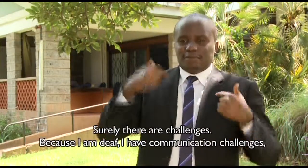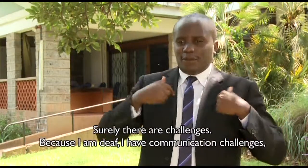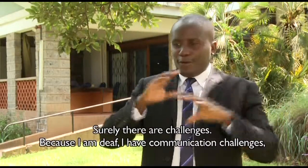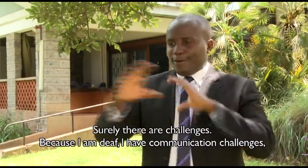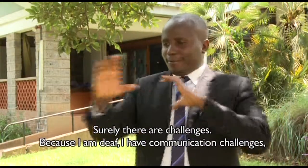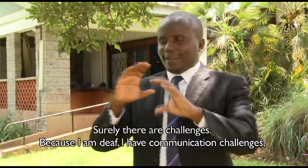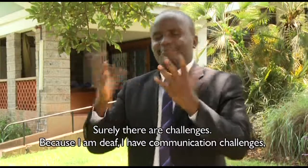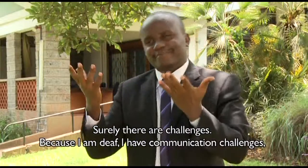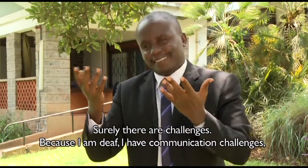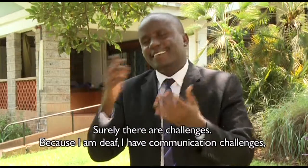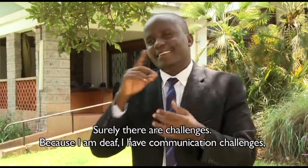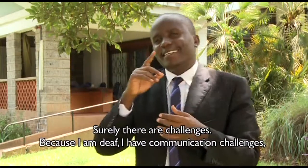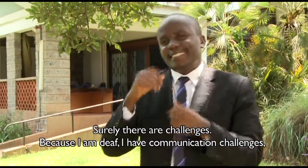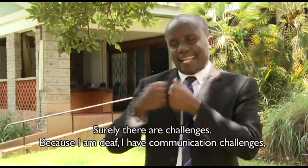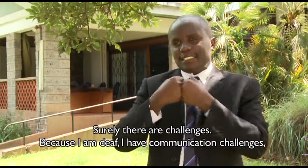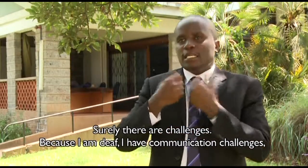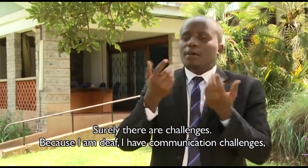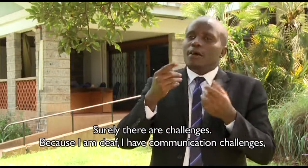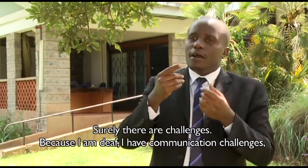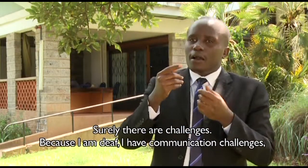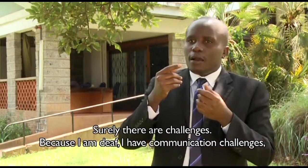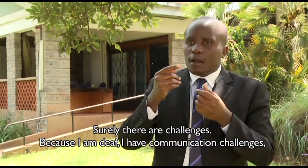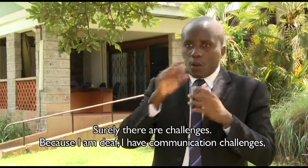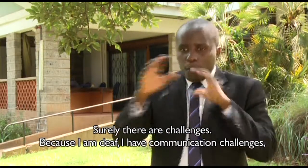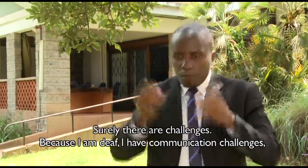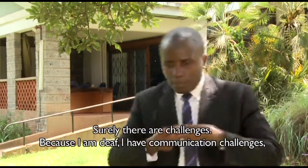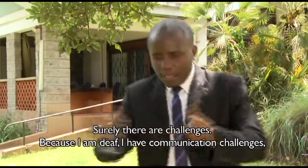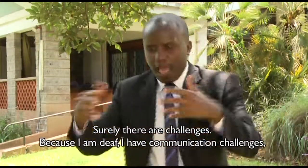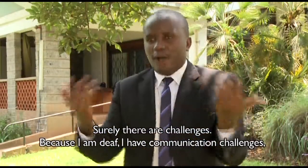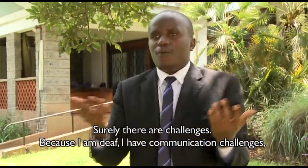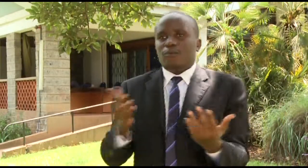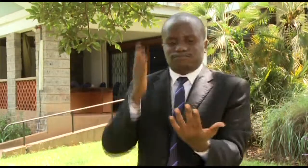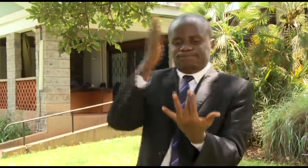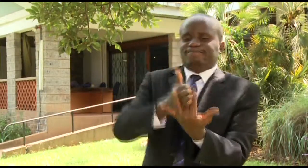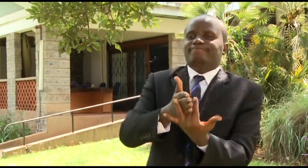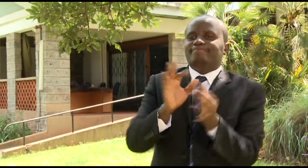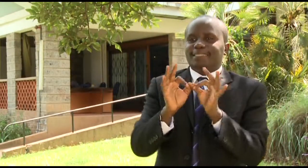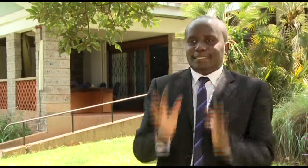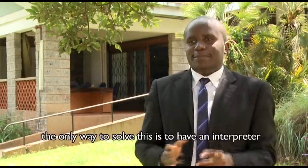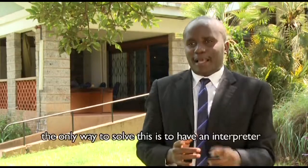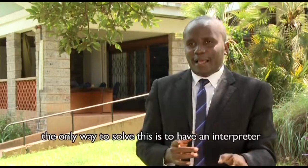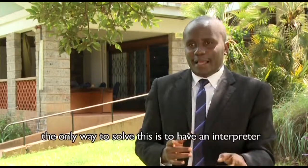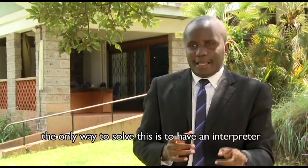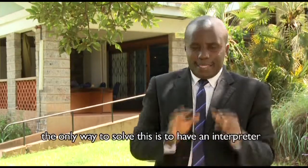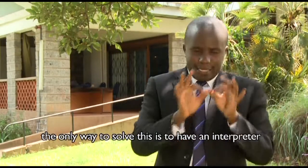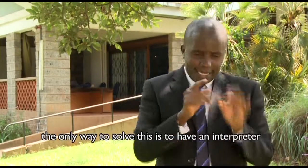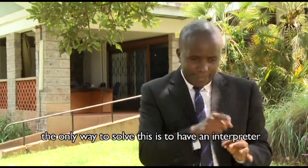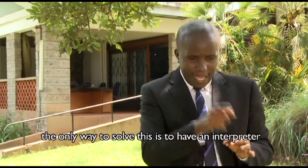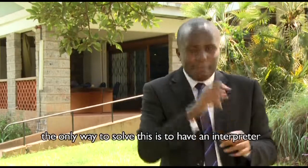Surely there are challenges. Because I'm deaf, I have communication challenges. The only way to solve this is